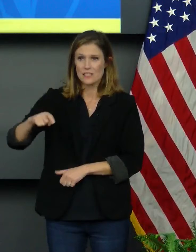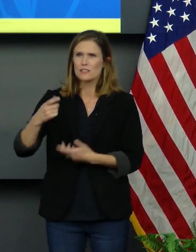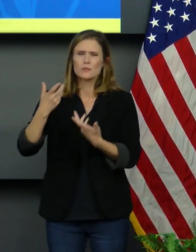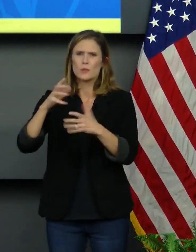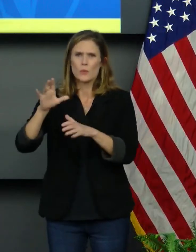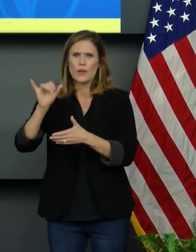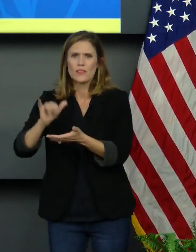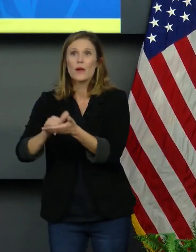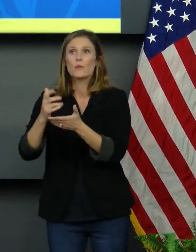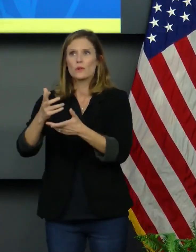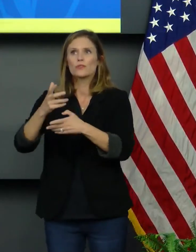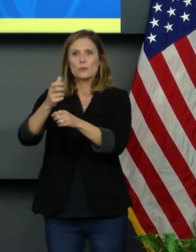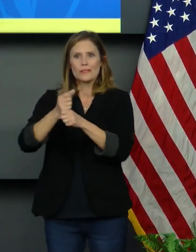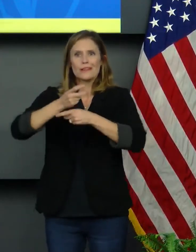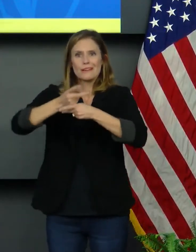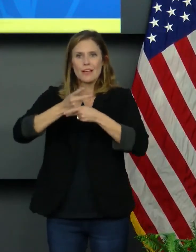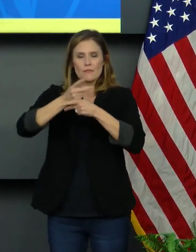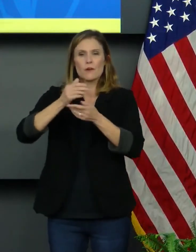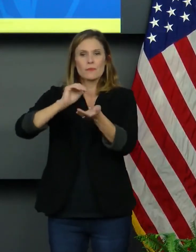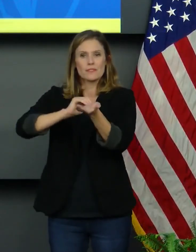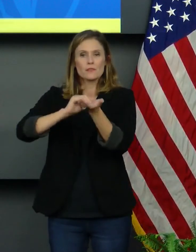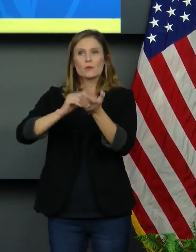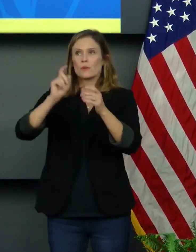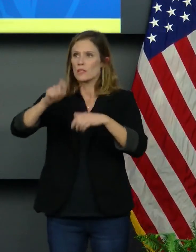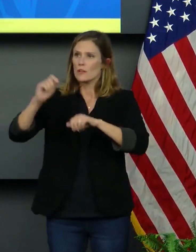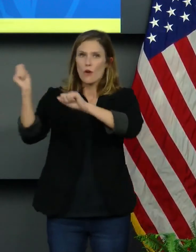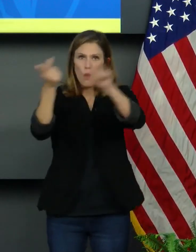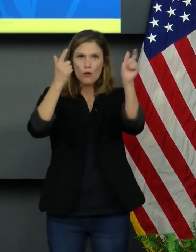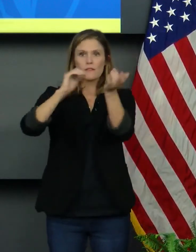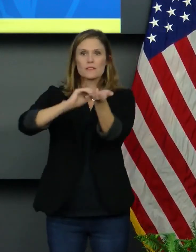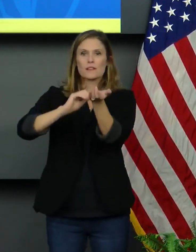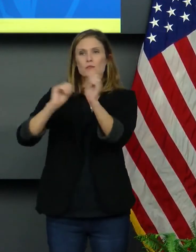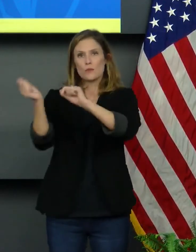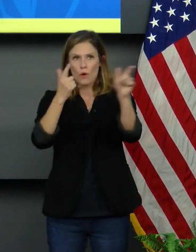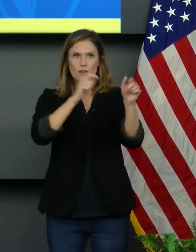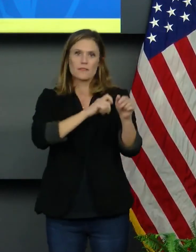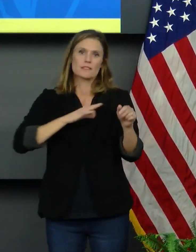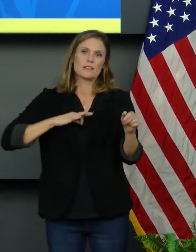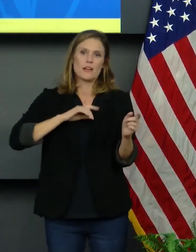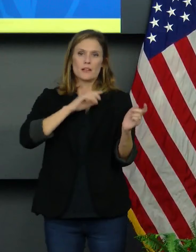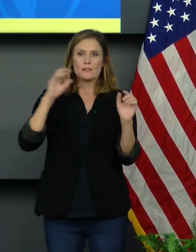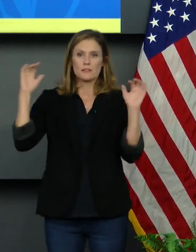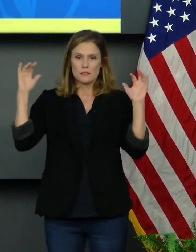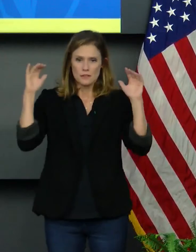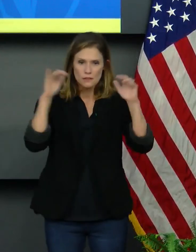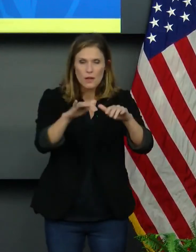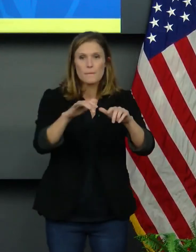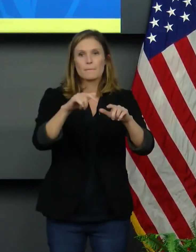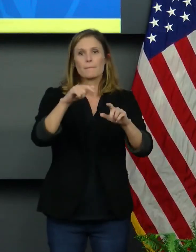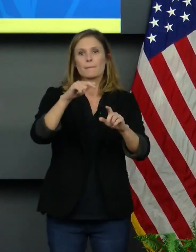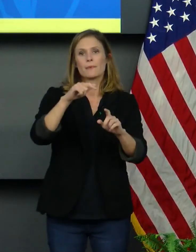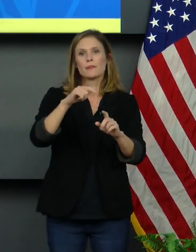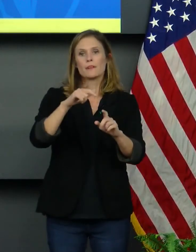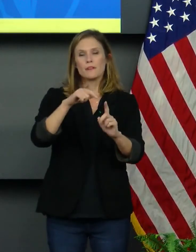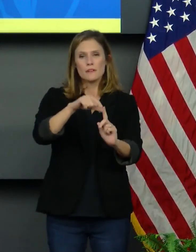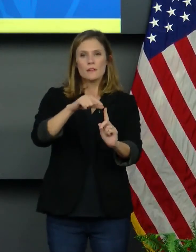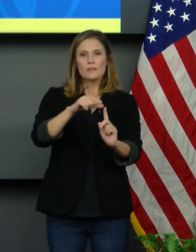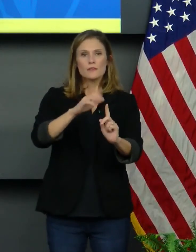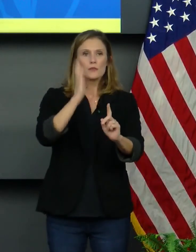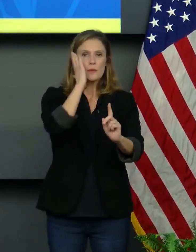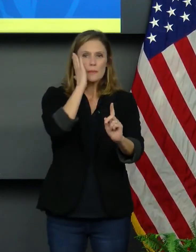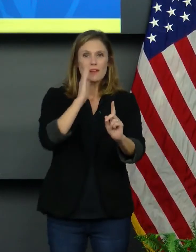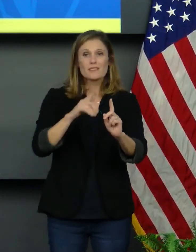their doctors, but we will need all of those doctors and we will need all of their staff members to come to the bedside. We've